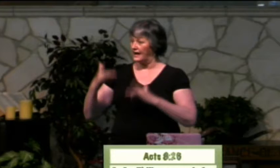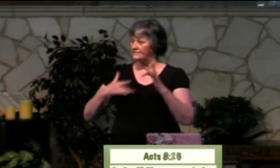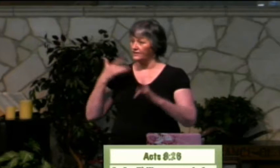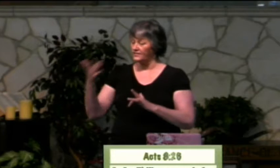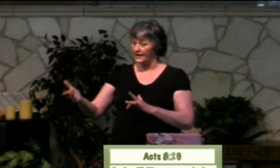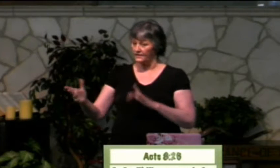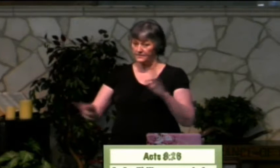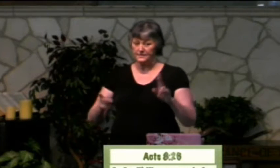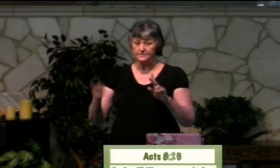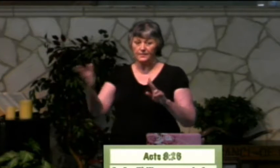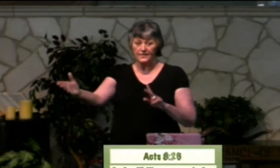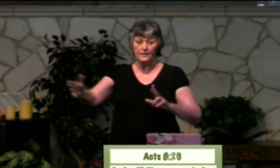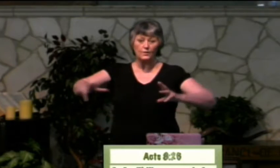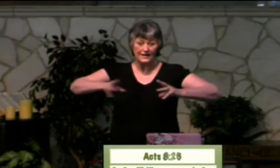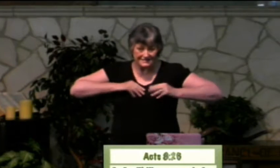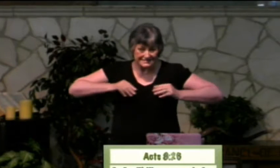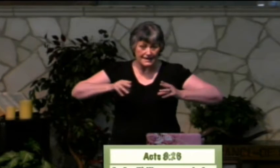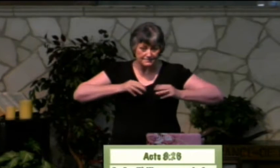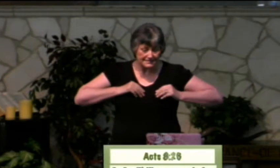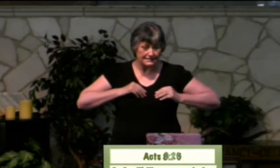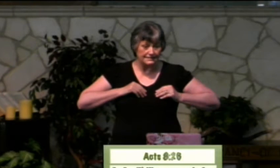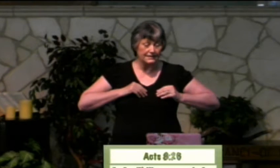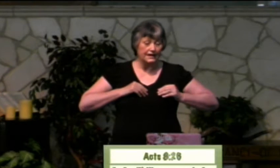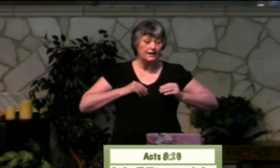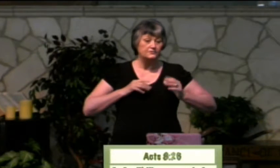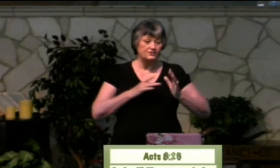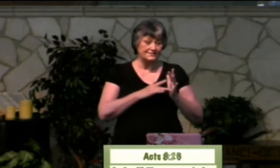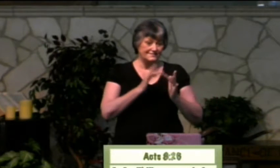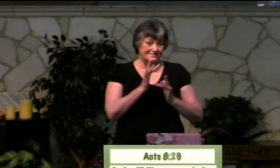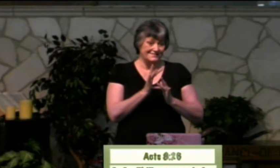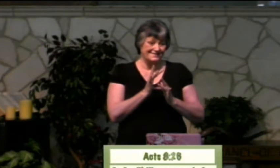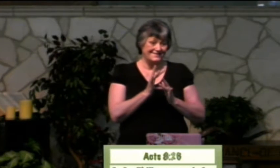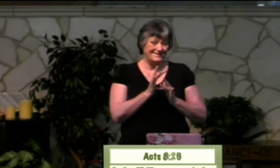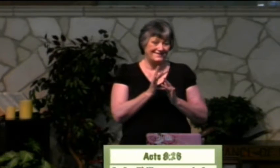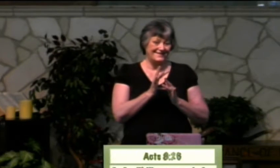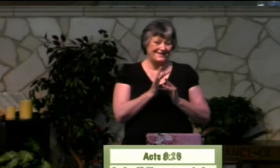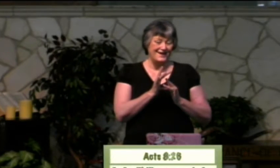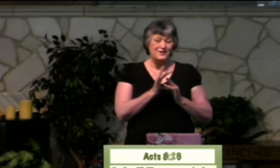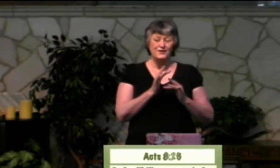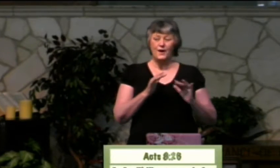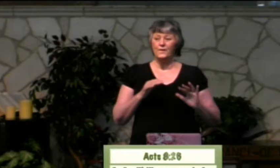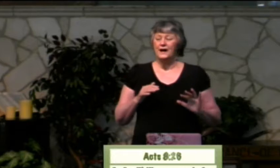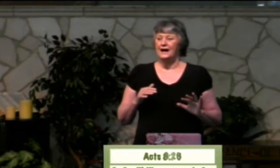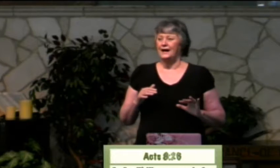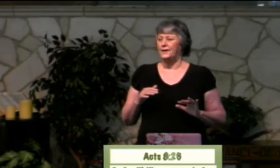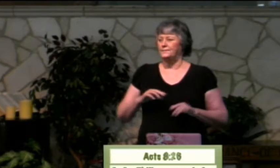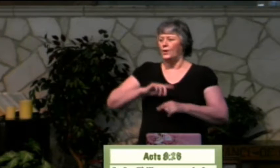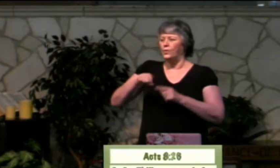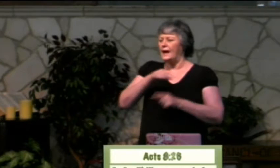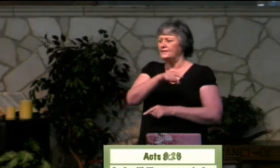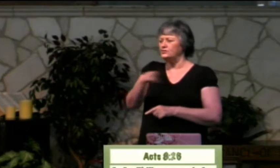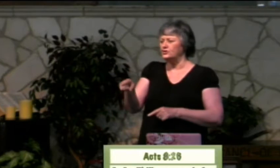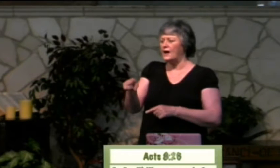revival there. The people there were accepting Jesus. You know, when you have